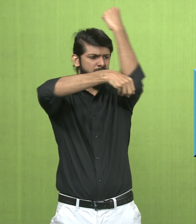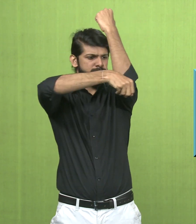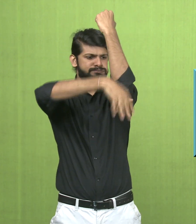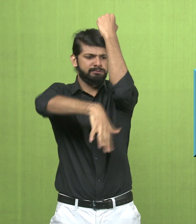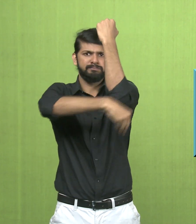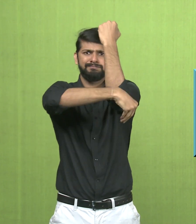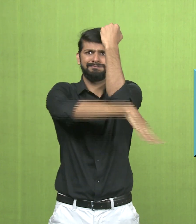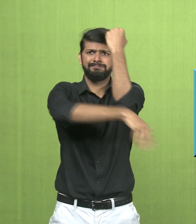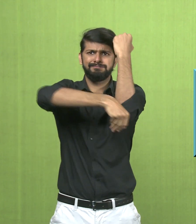Roots,